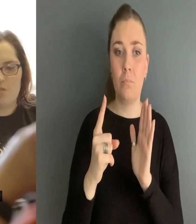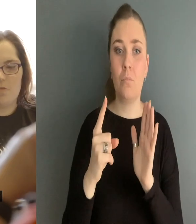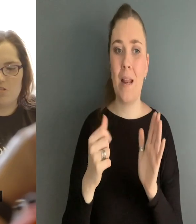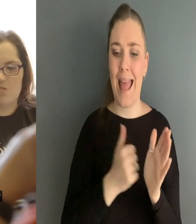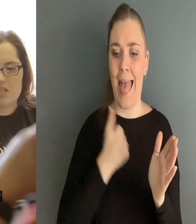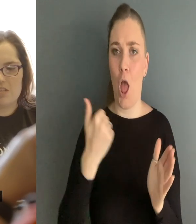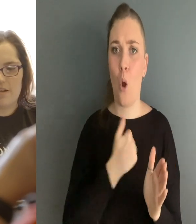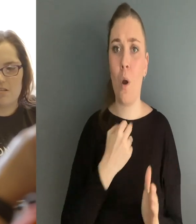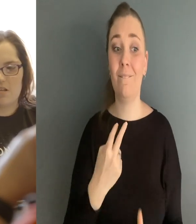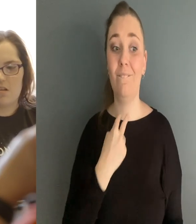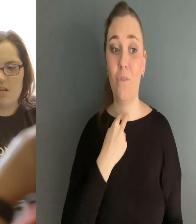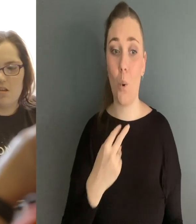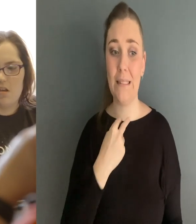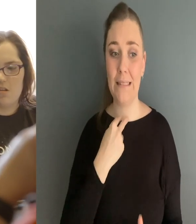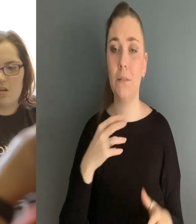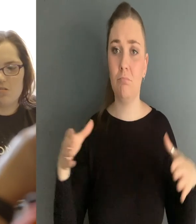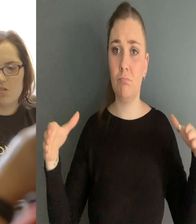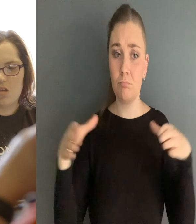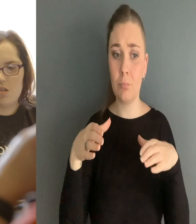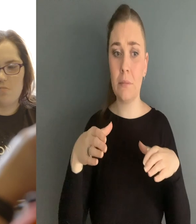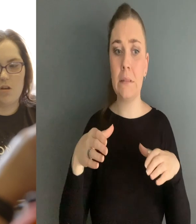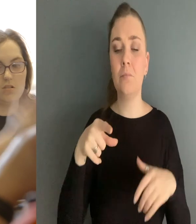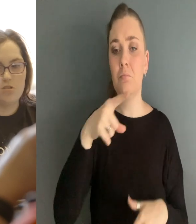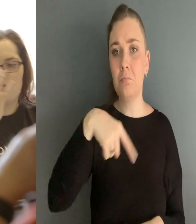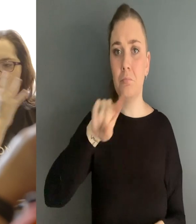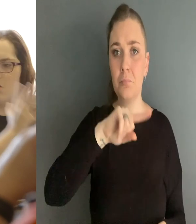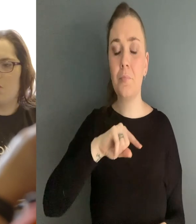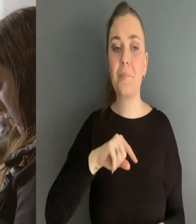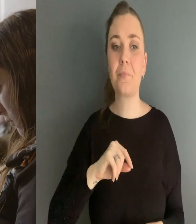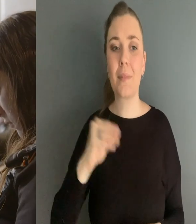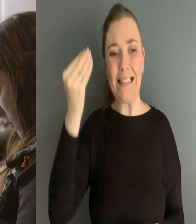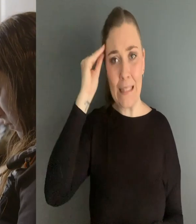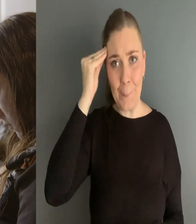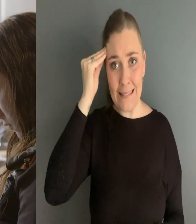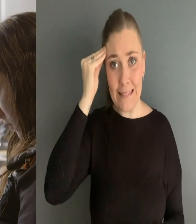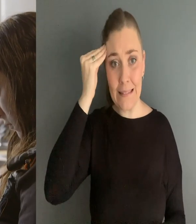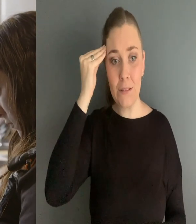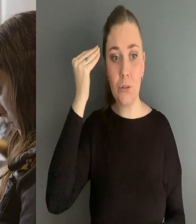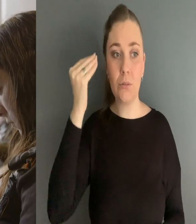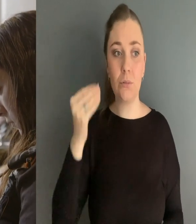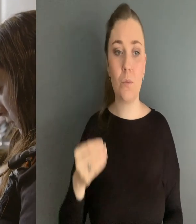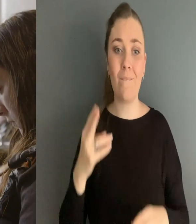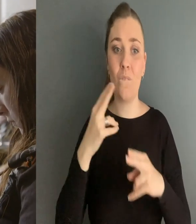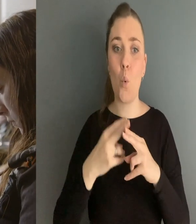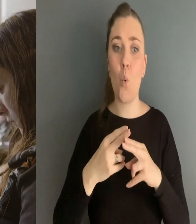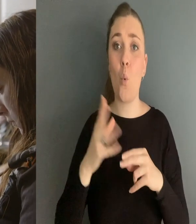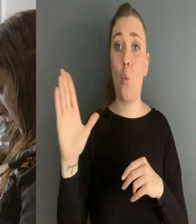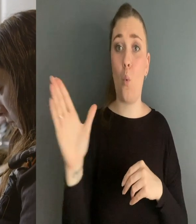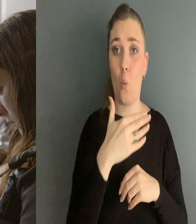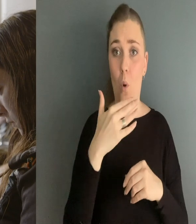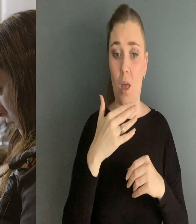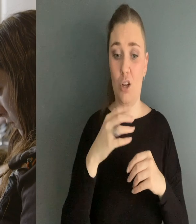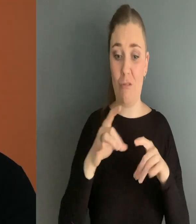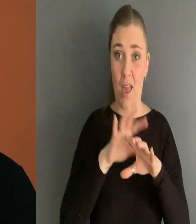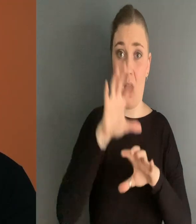Our Voice which is a committee for all the